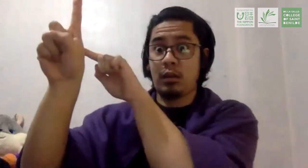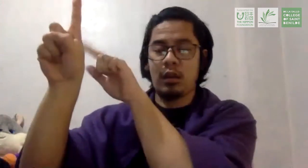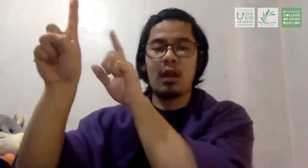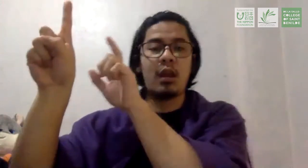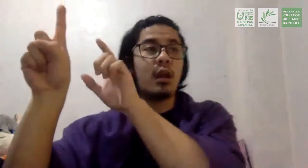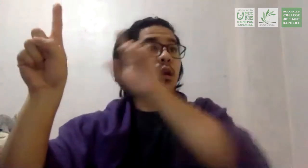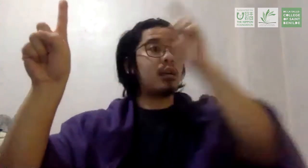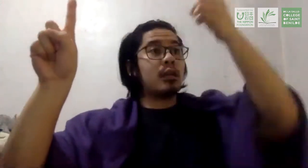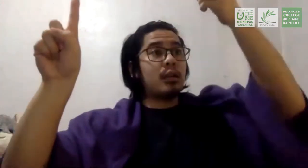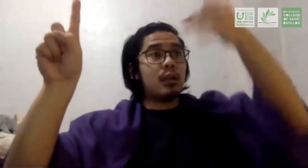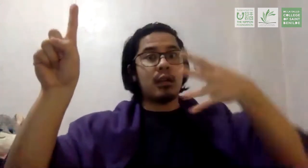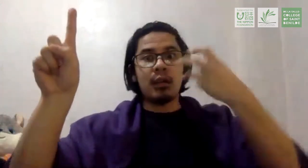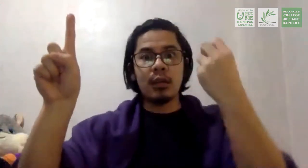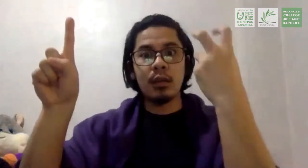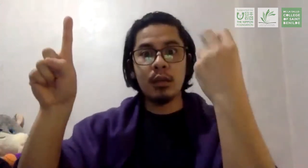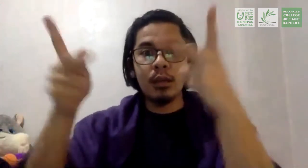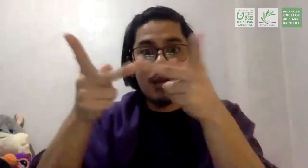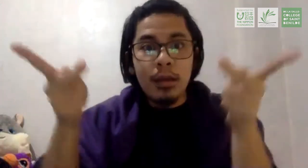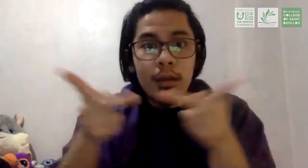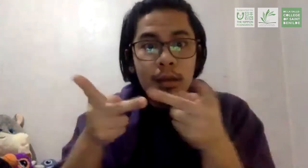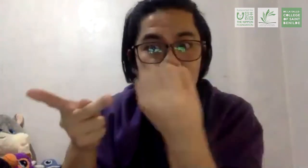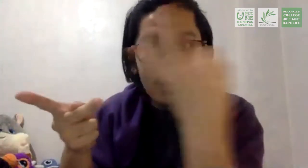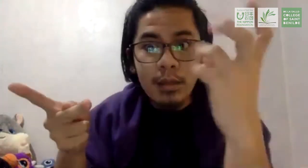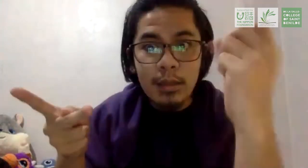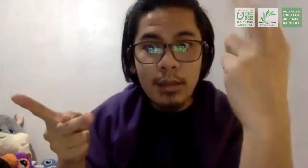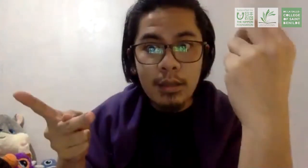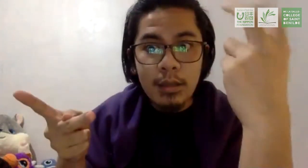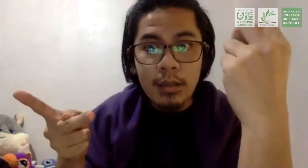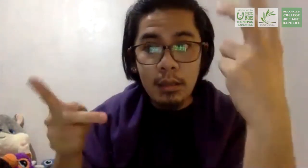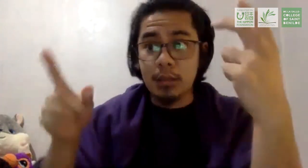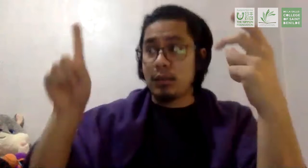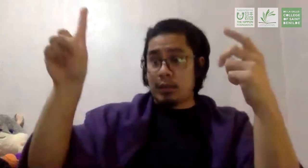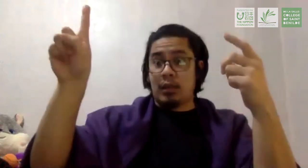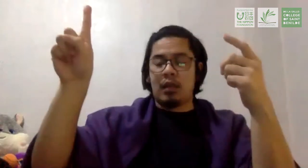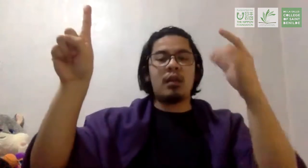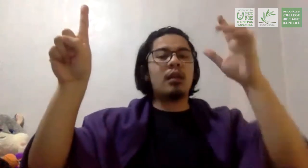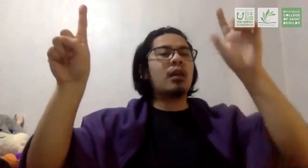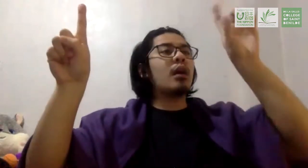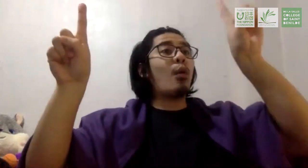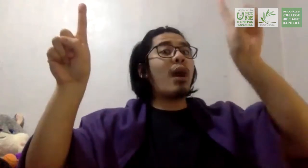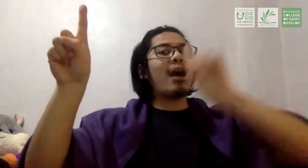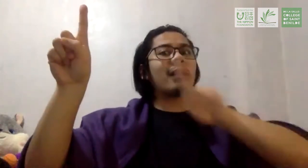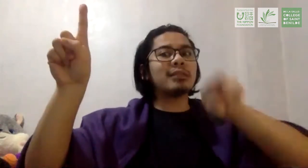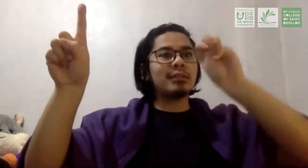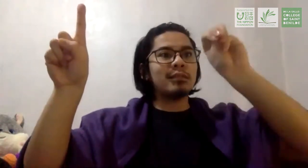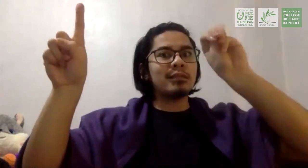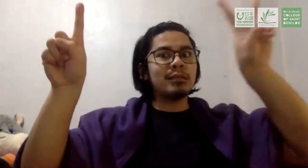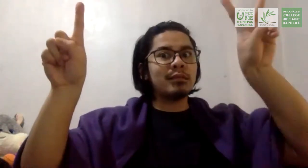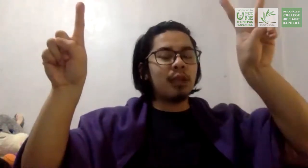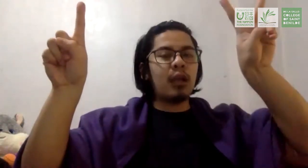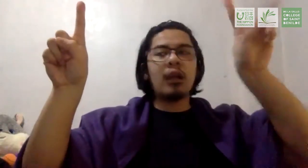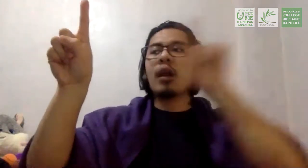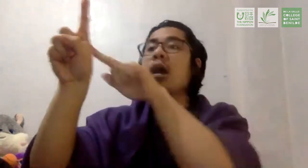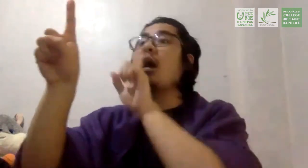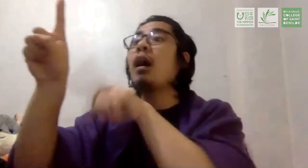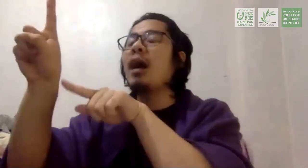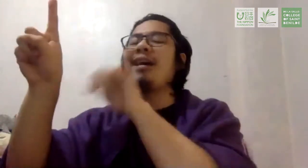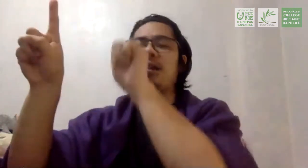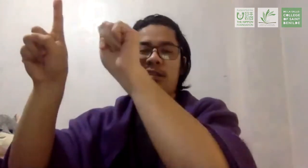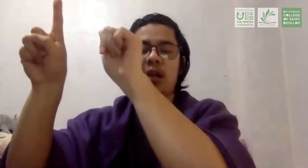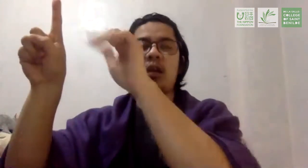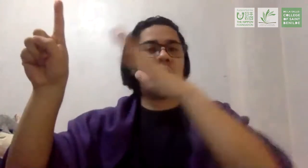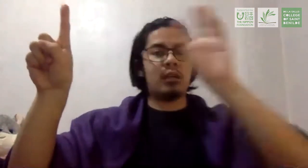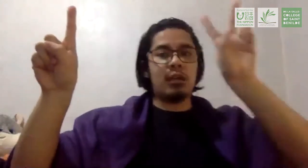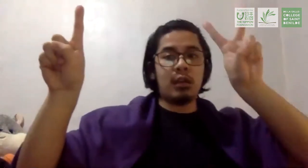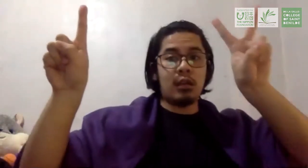A, B, C, D, sign language, deaf culture, A, B, and nothing. And then we're going to Exactly. apply the 12